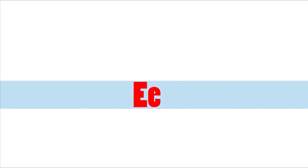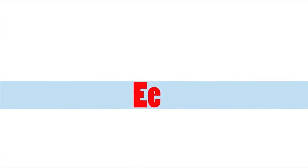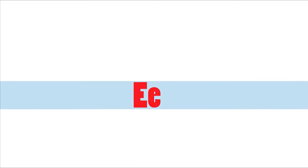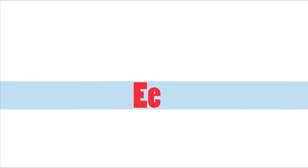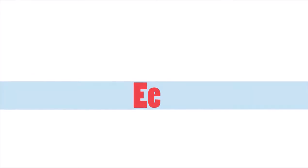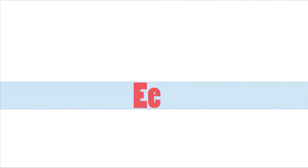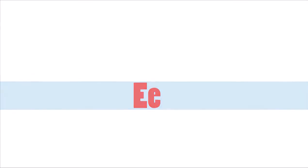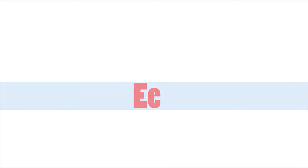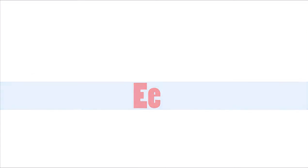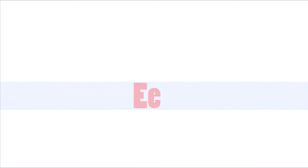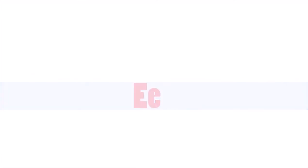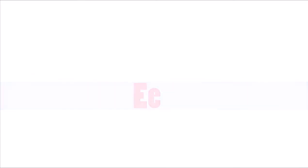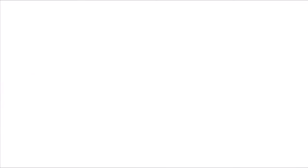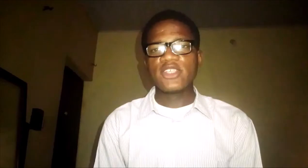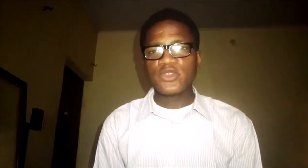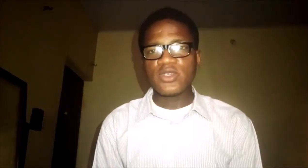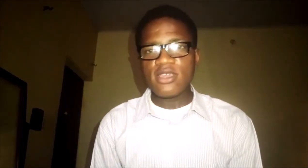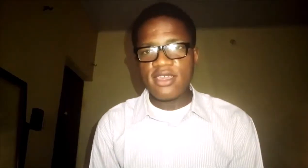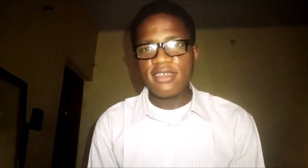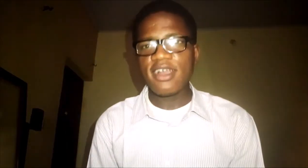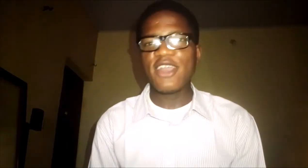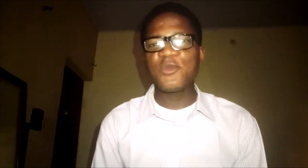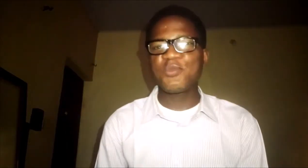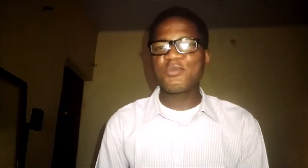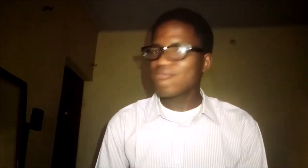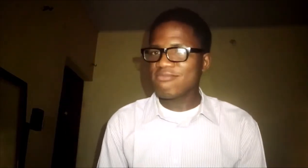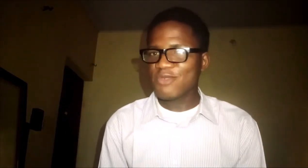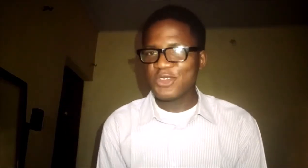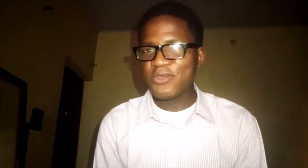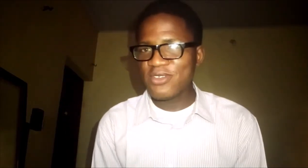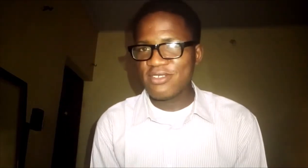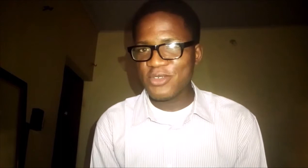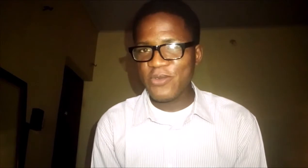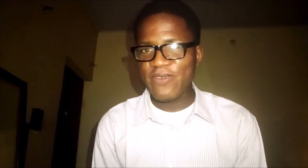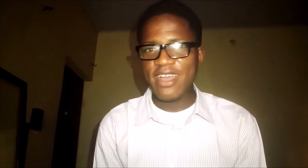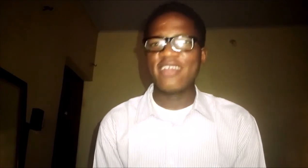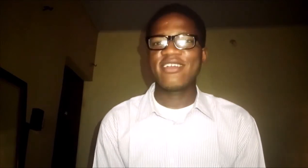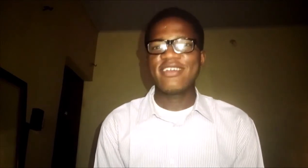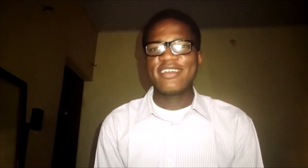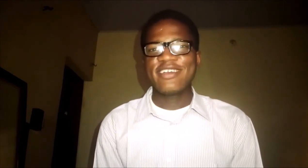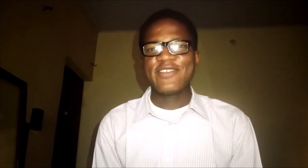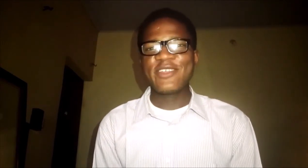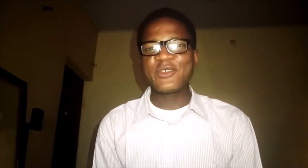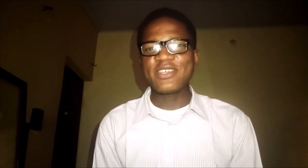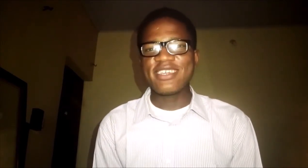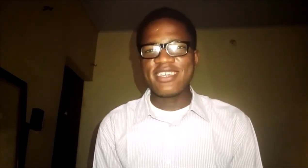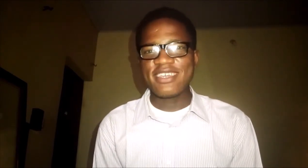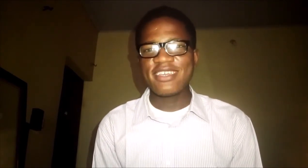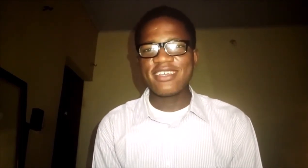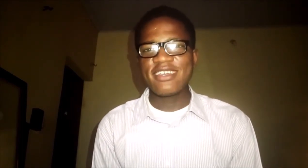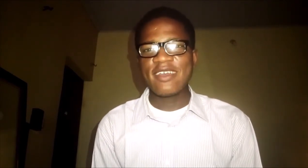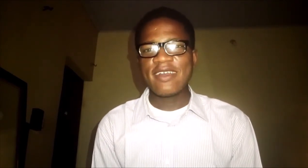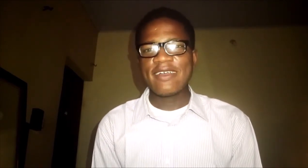Let's go to E. I hope we're doing good so far. So let's go to E.